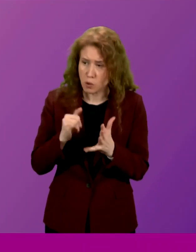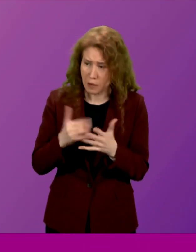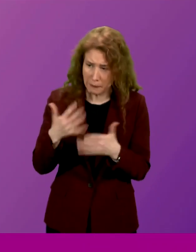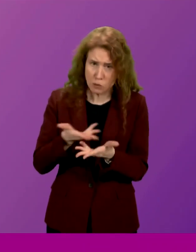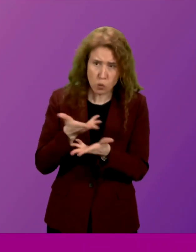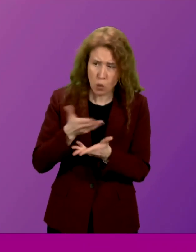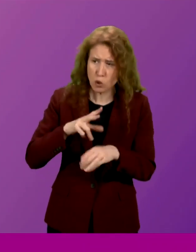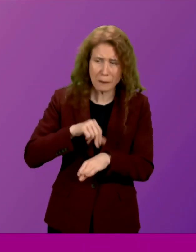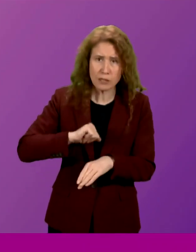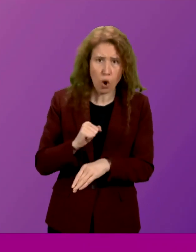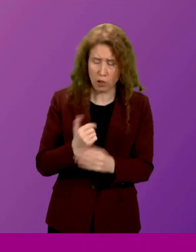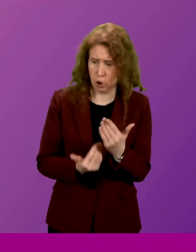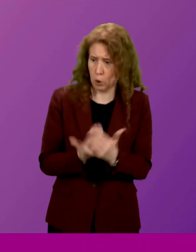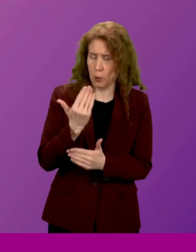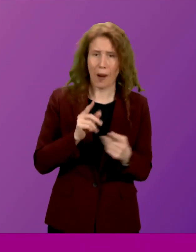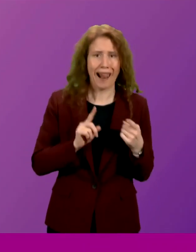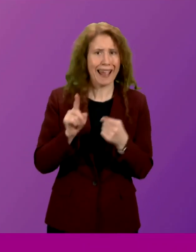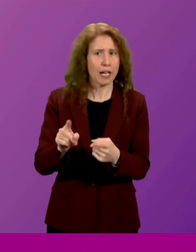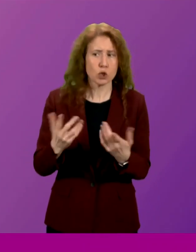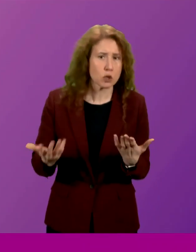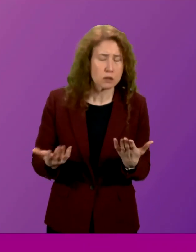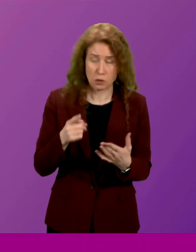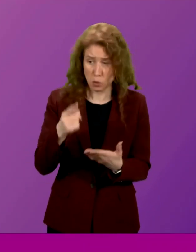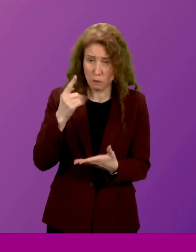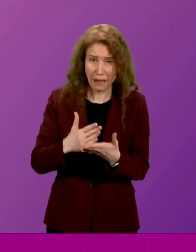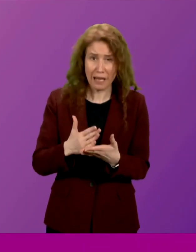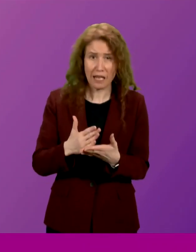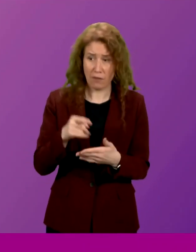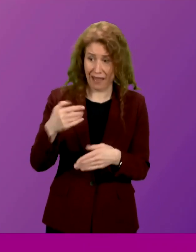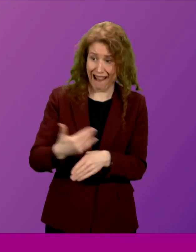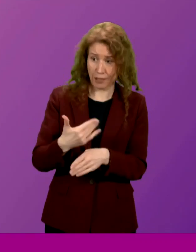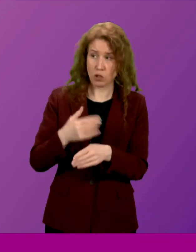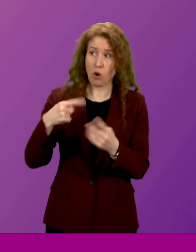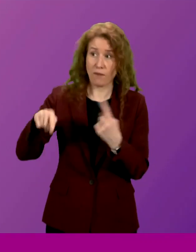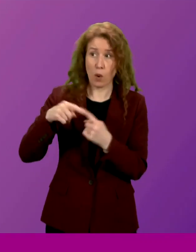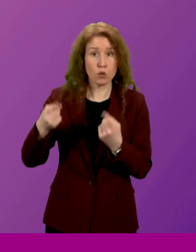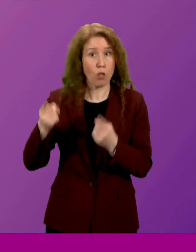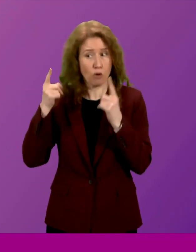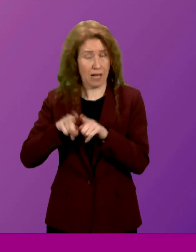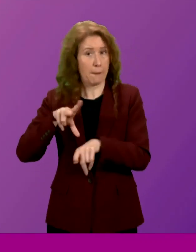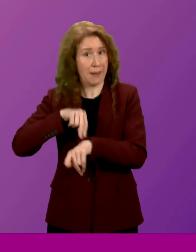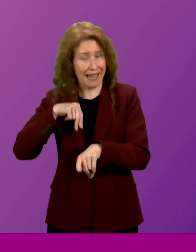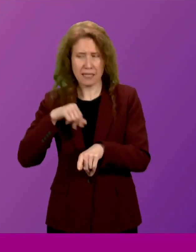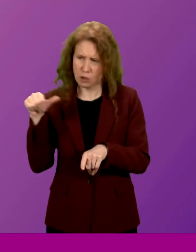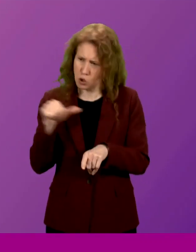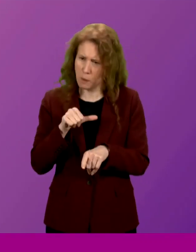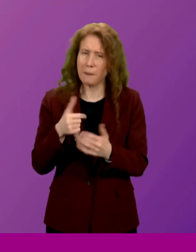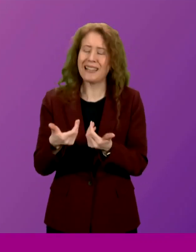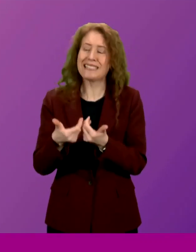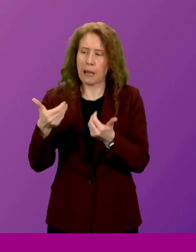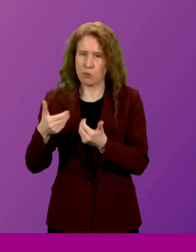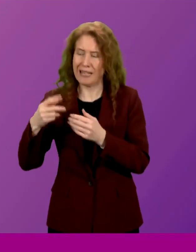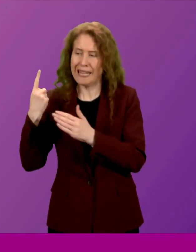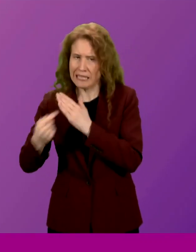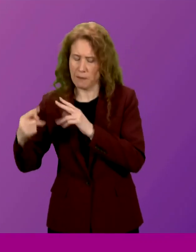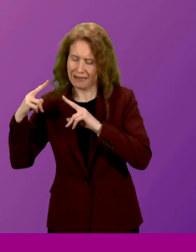Police Scotland about these new allegations? And does he believe that the actions of the authorities should be independently